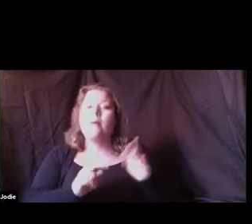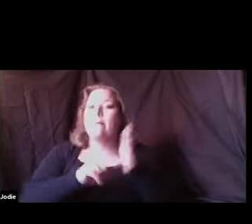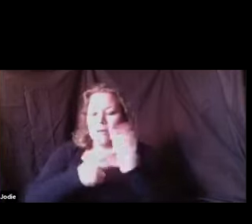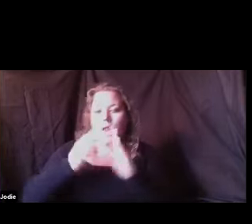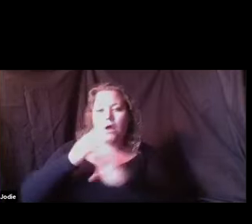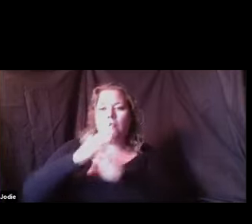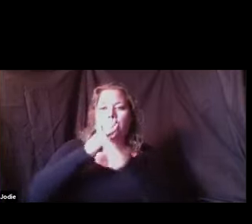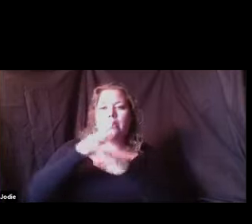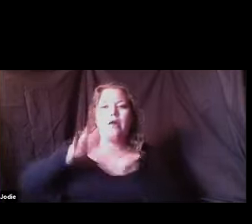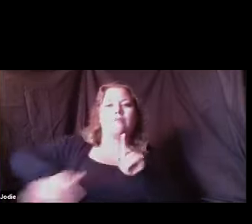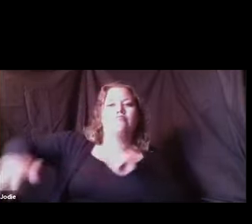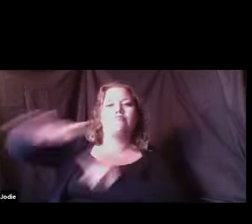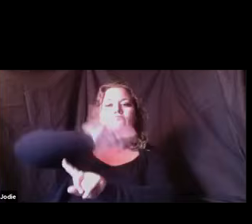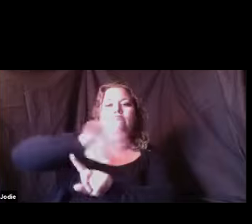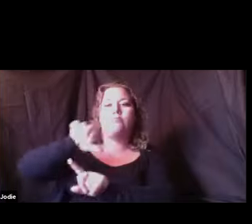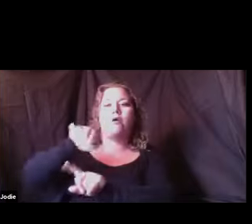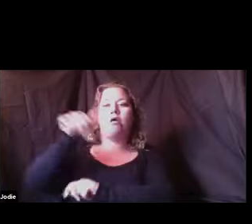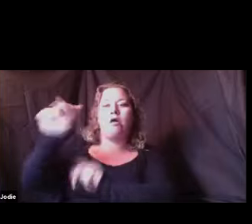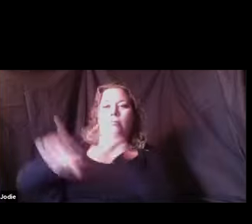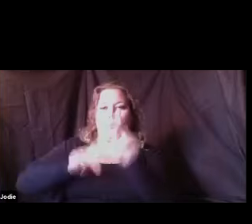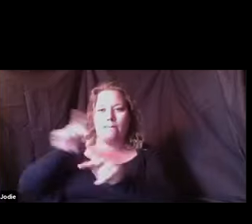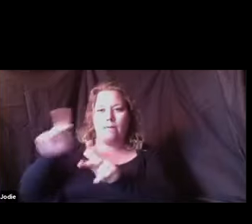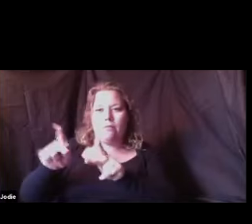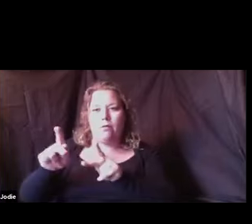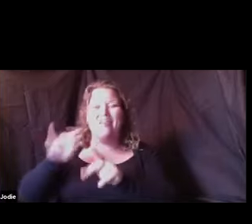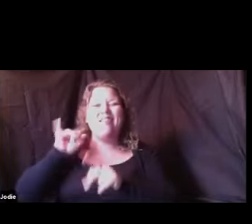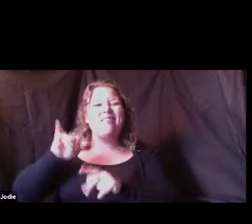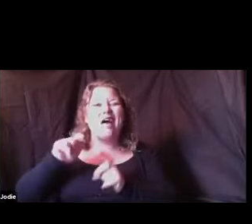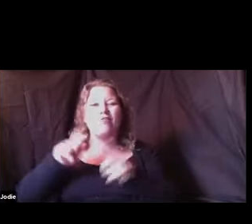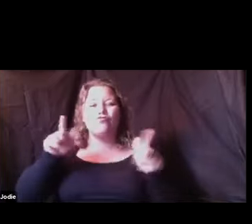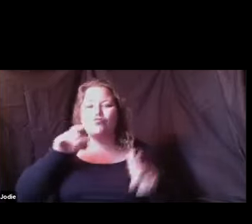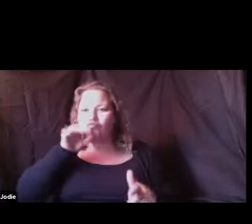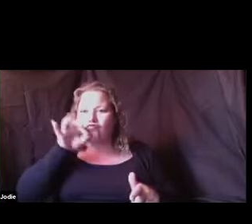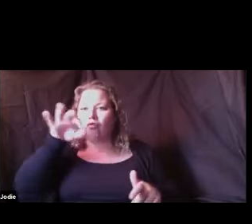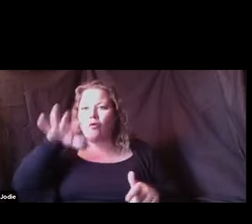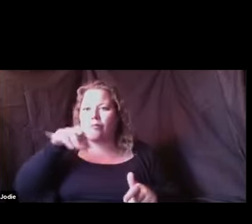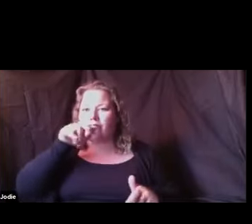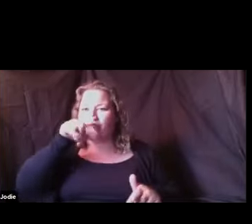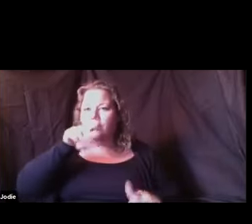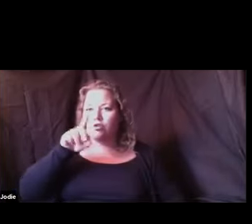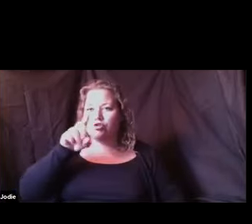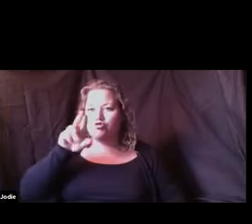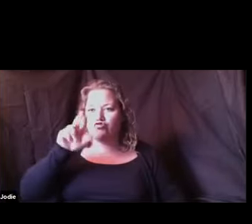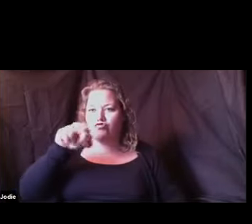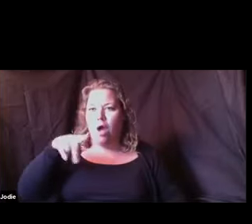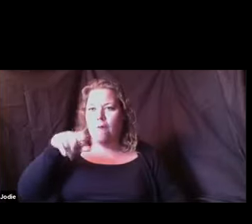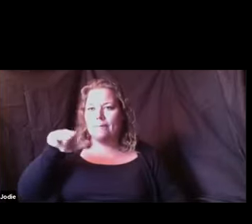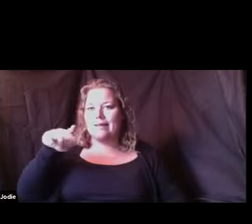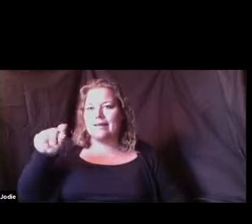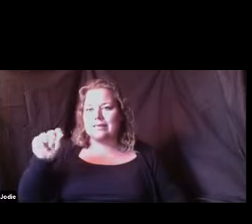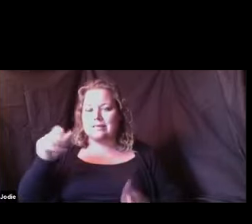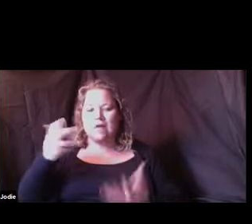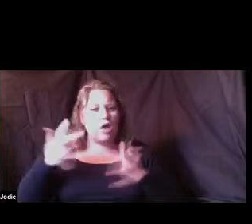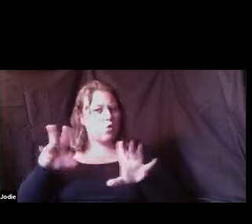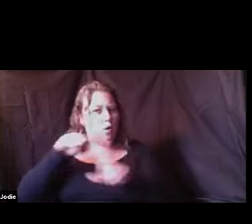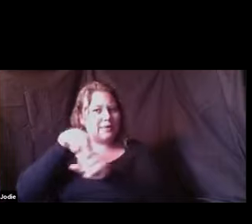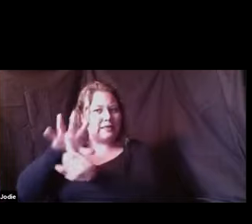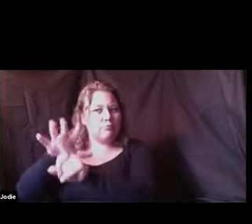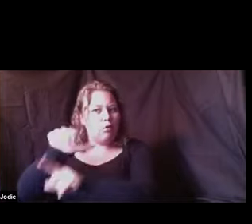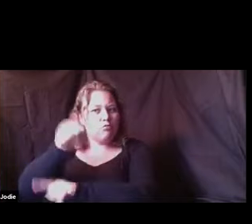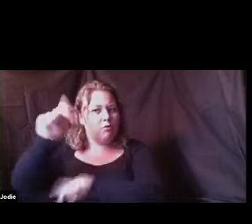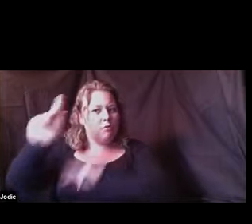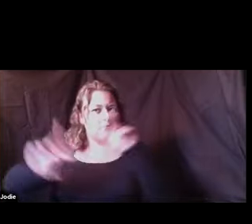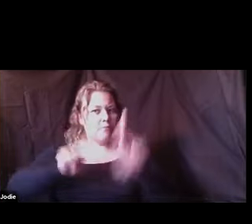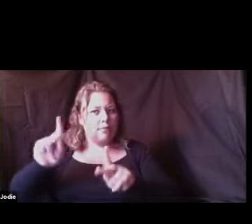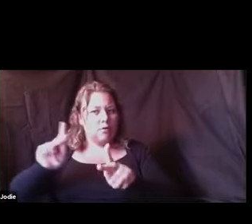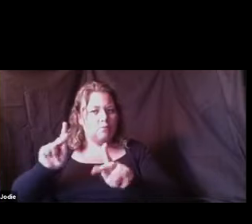others from those large droplets that could expose individuals around me. So just remember,